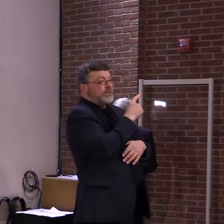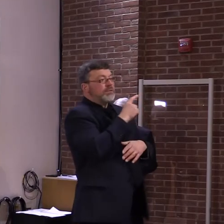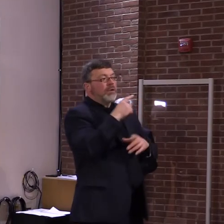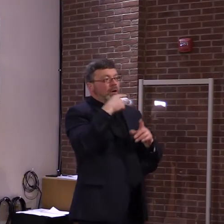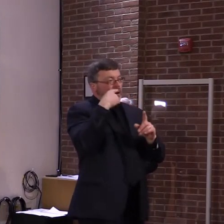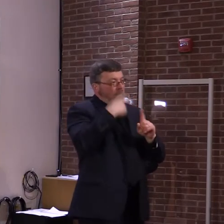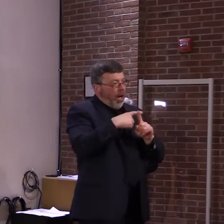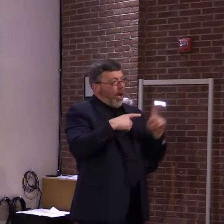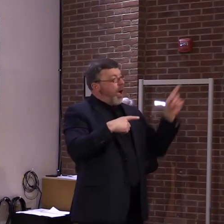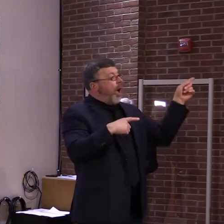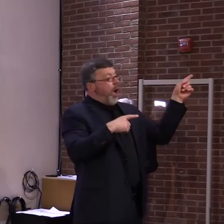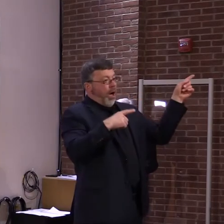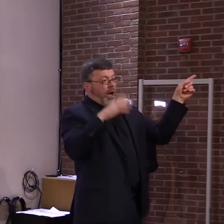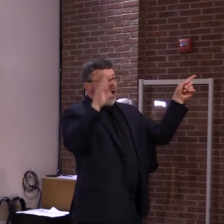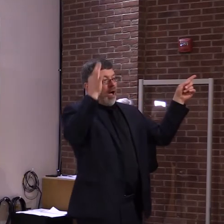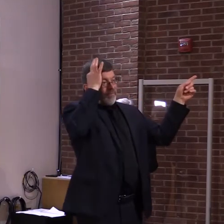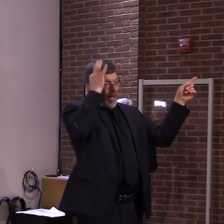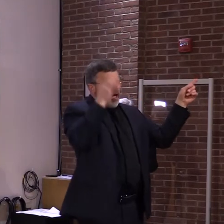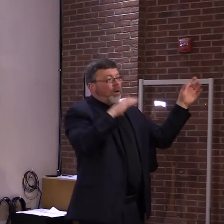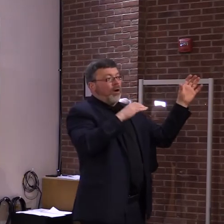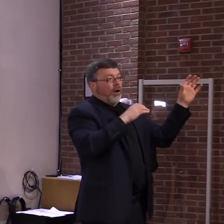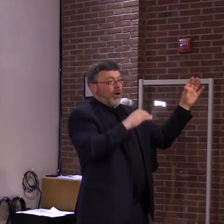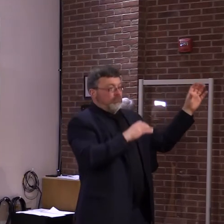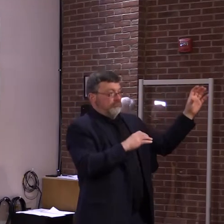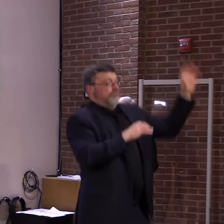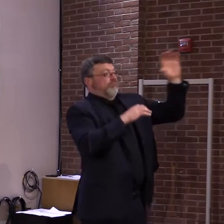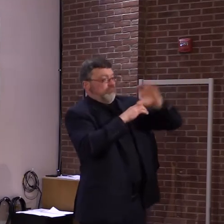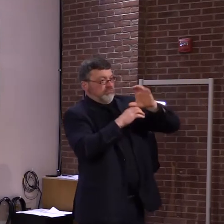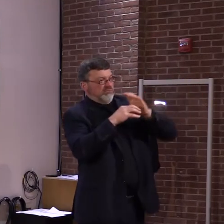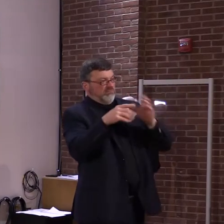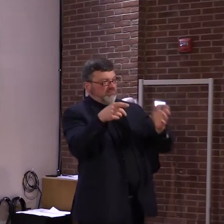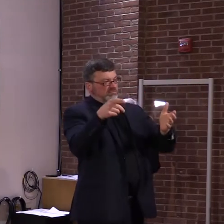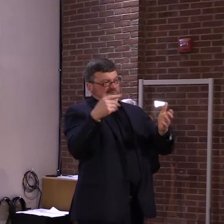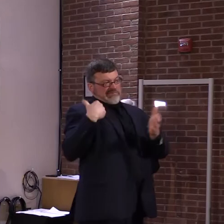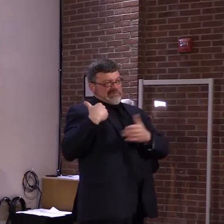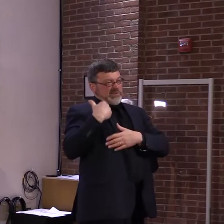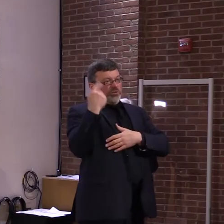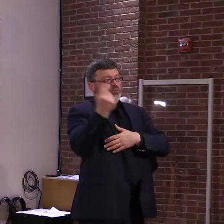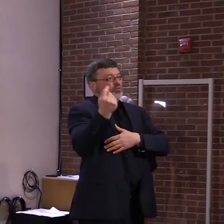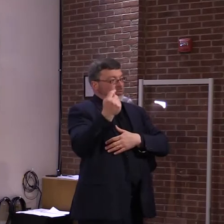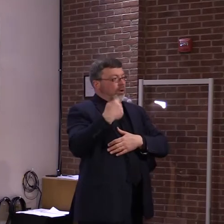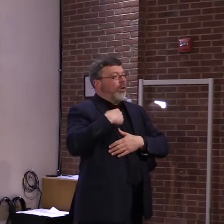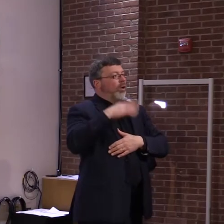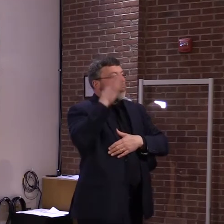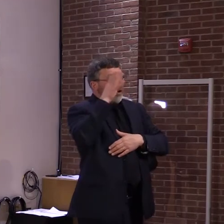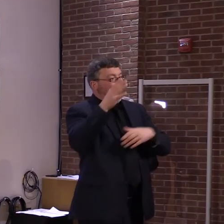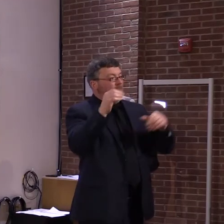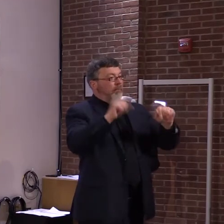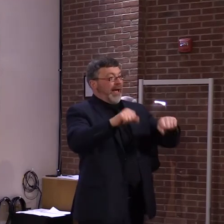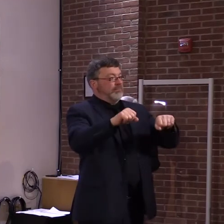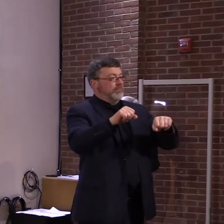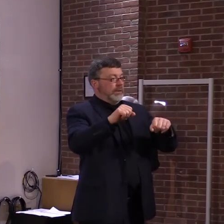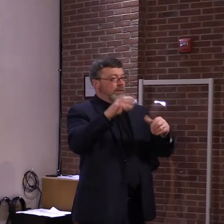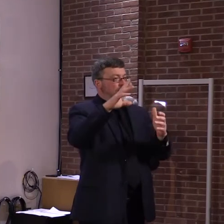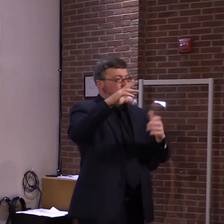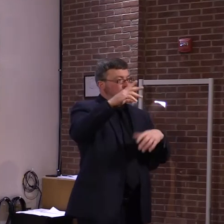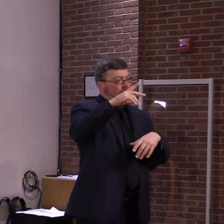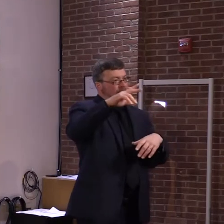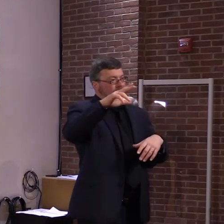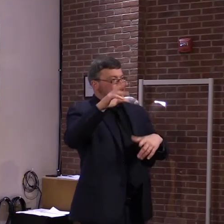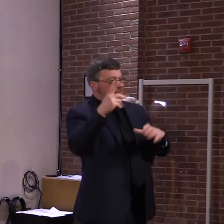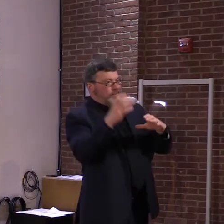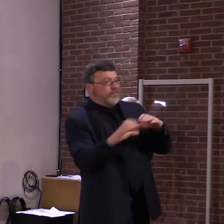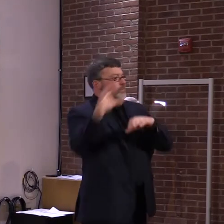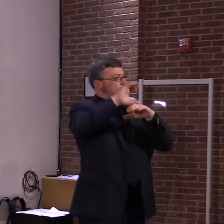they announced on Tuesday, we're going to be asking for more. You can ask for up to 50% of whatever your allocation